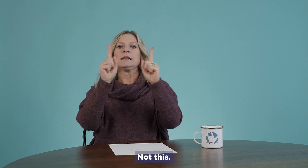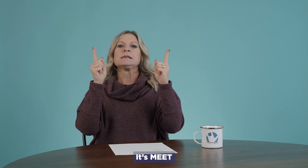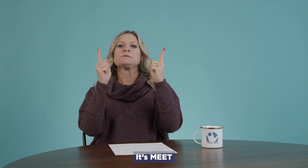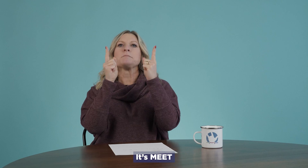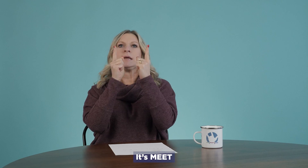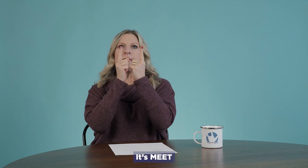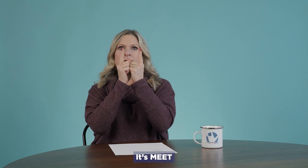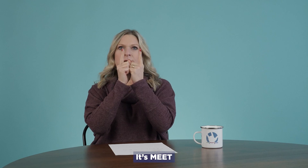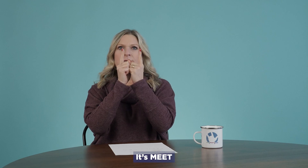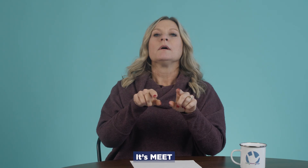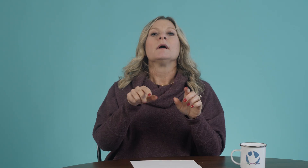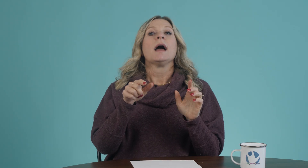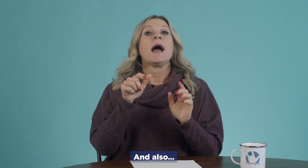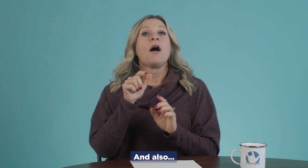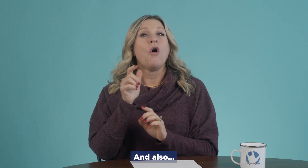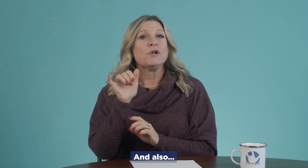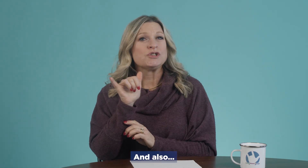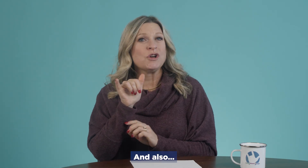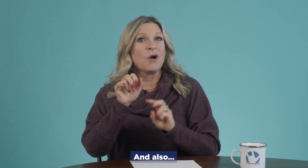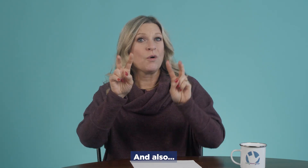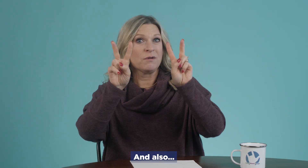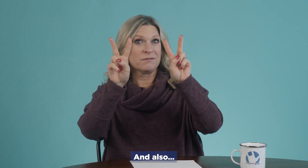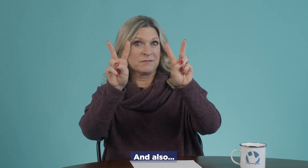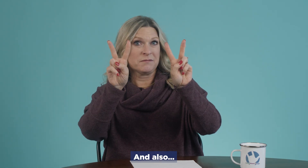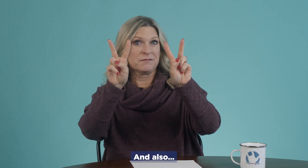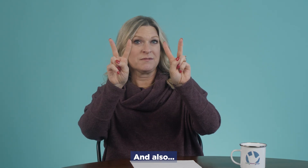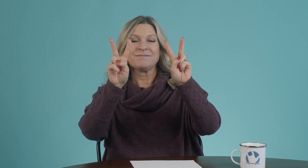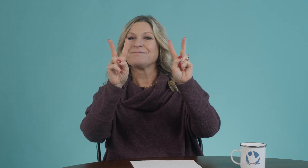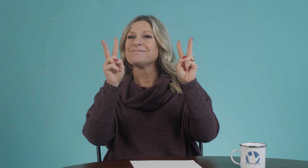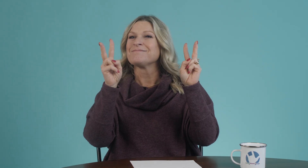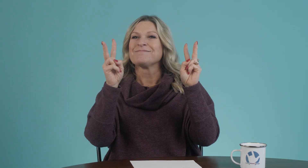Is meet. And also,